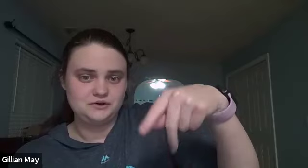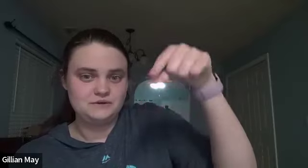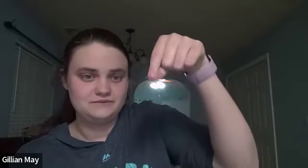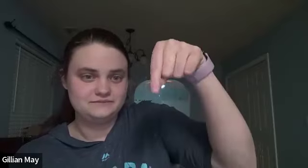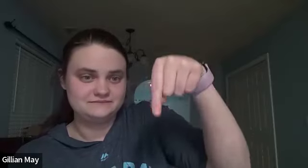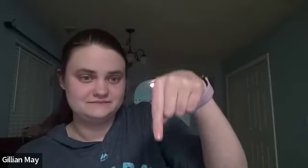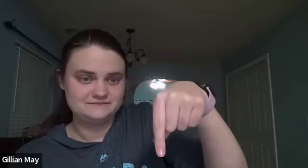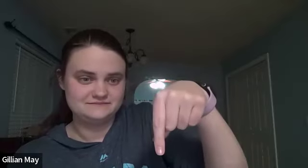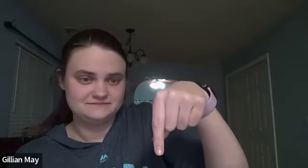Q.